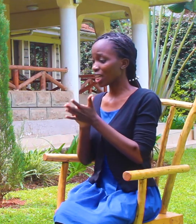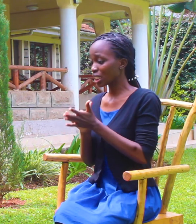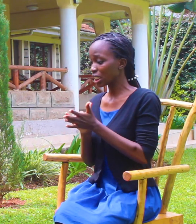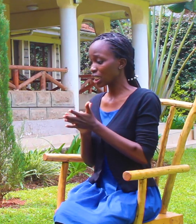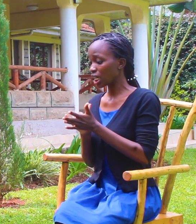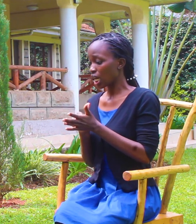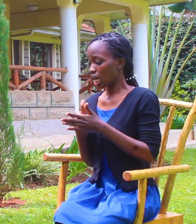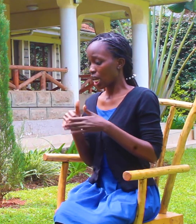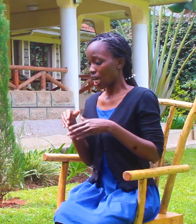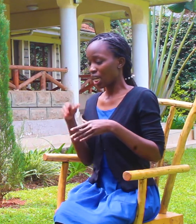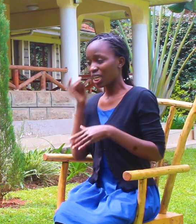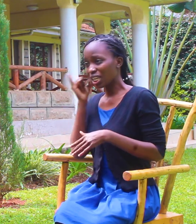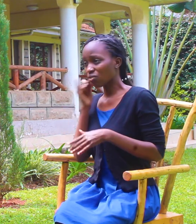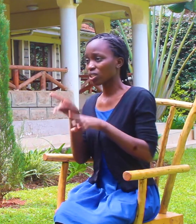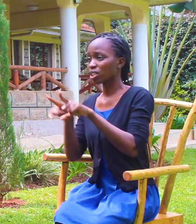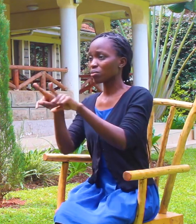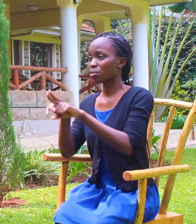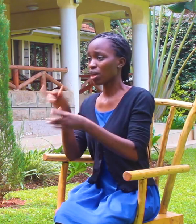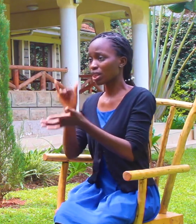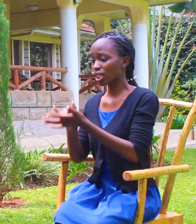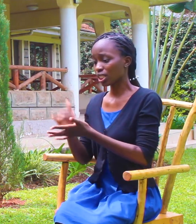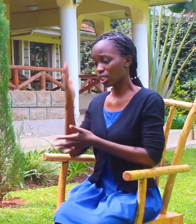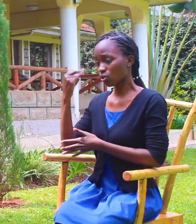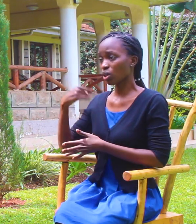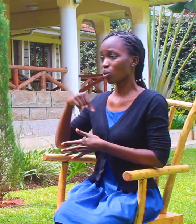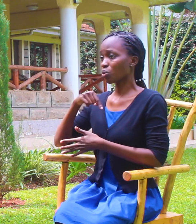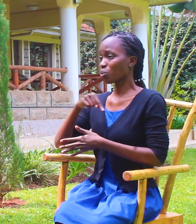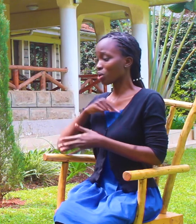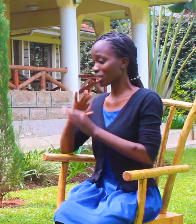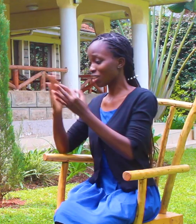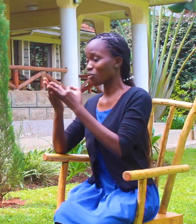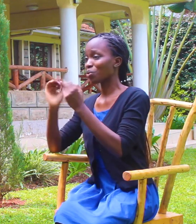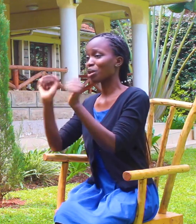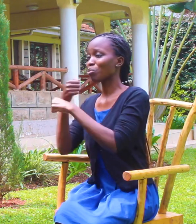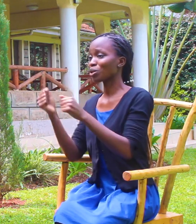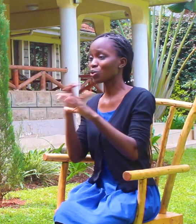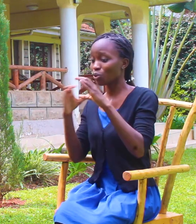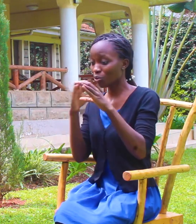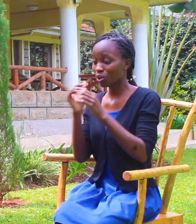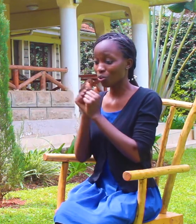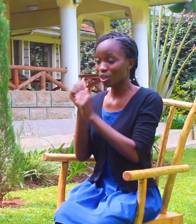reasons why we are not able to talk to her in sign language. Because to me, she's still